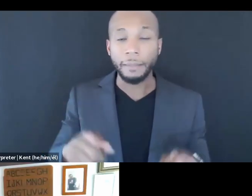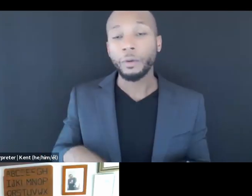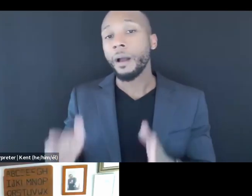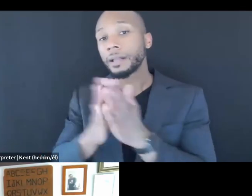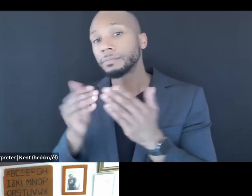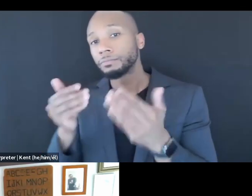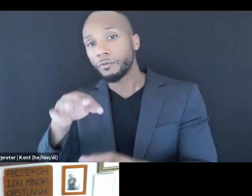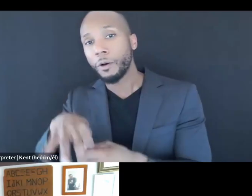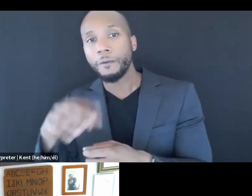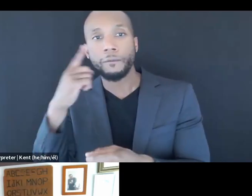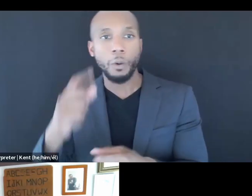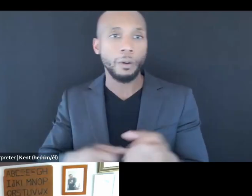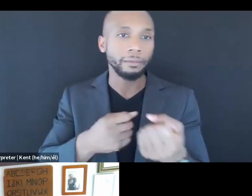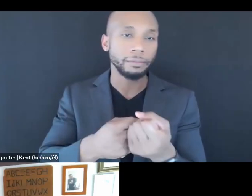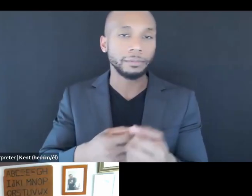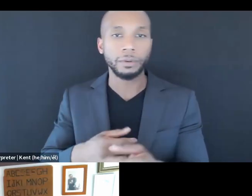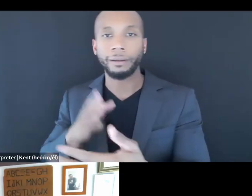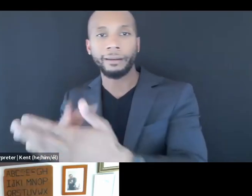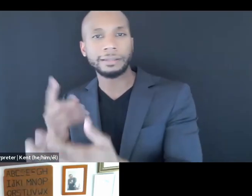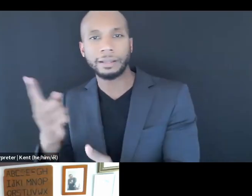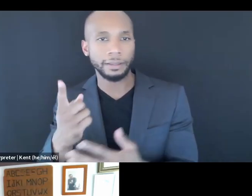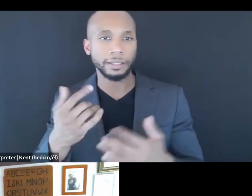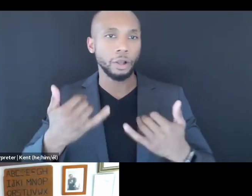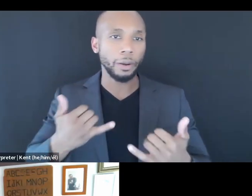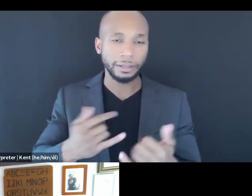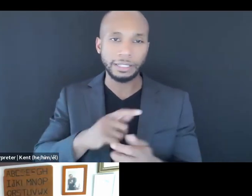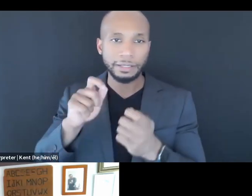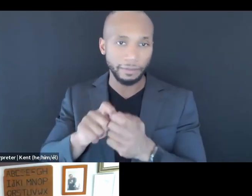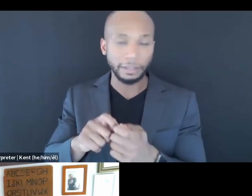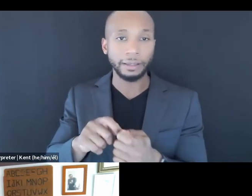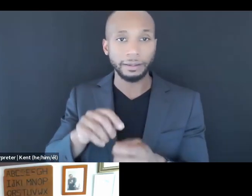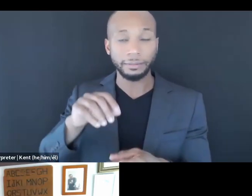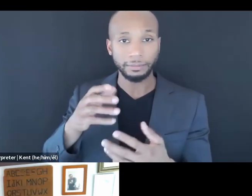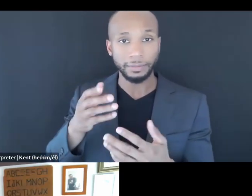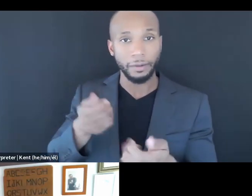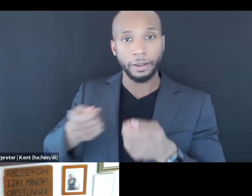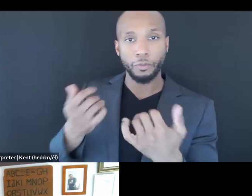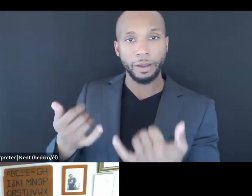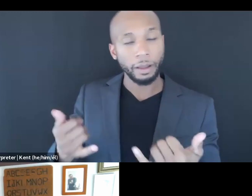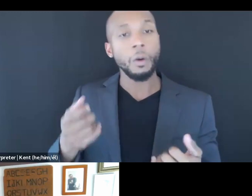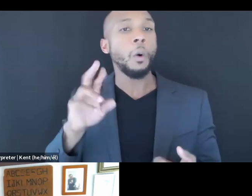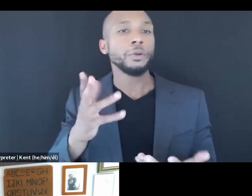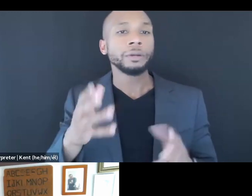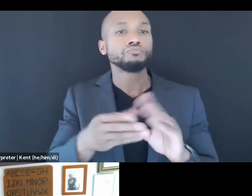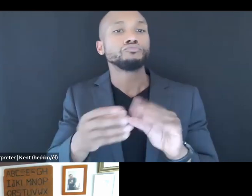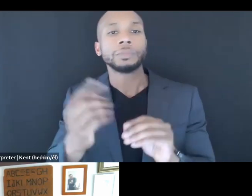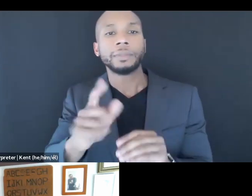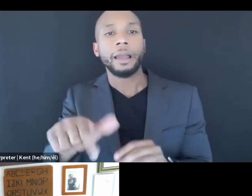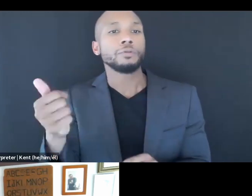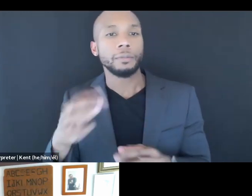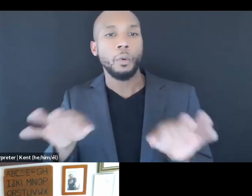them to vote for or against something that's currently specifically on their plate. Or you could tell them about something else that's important to